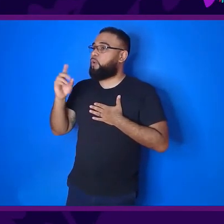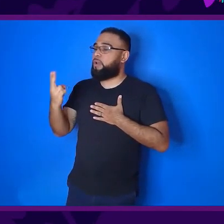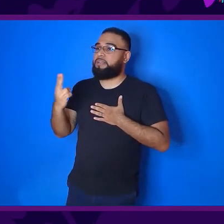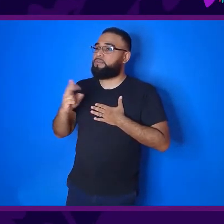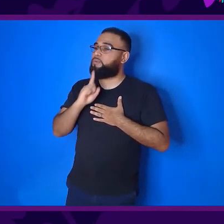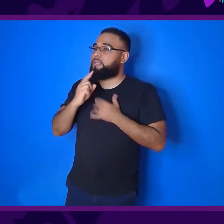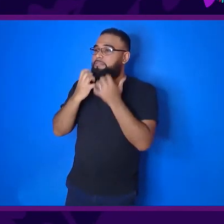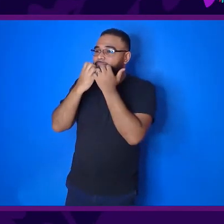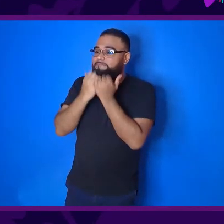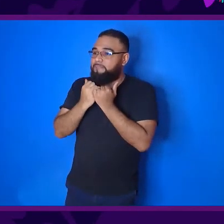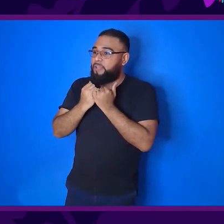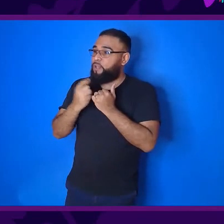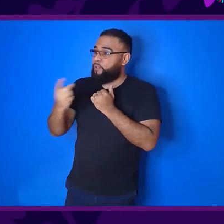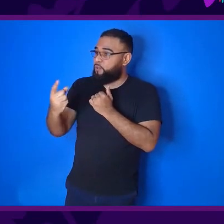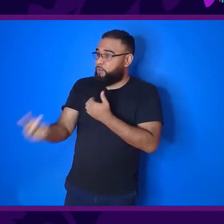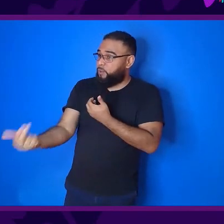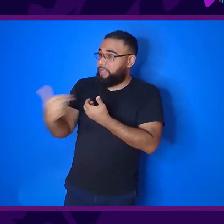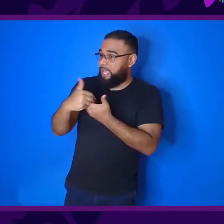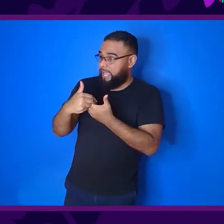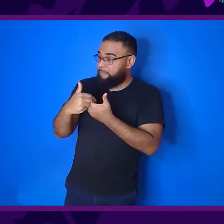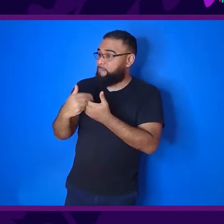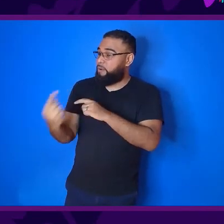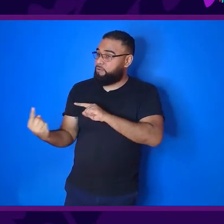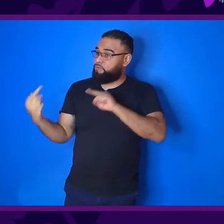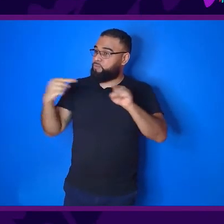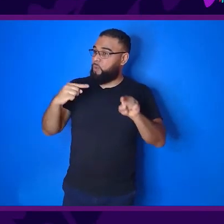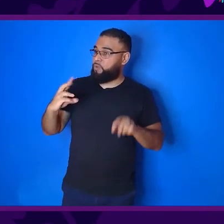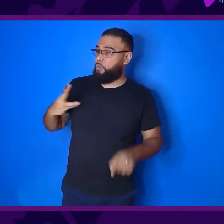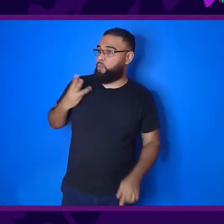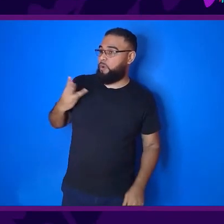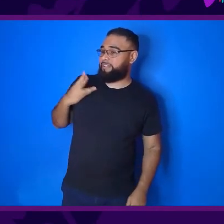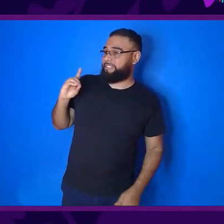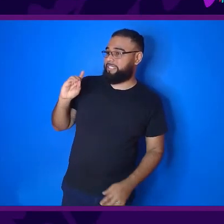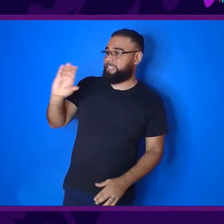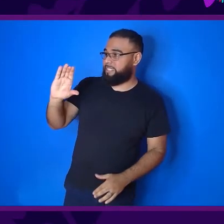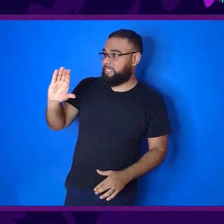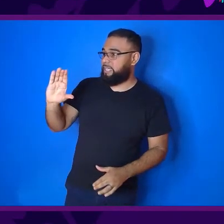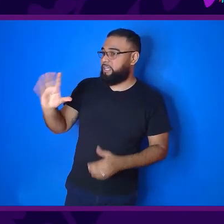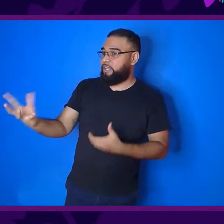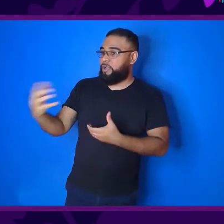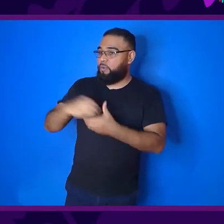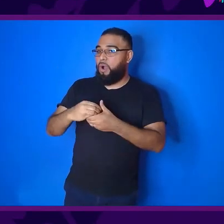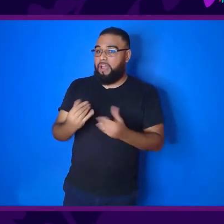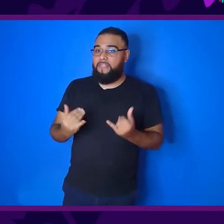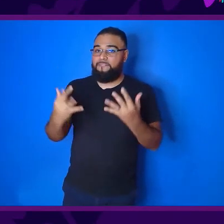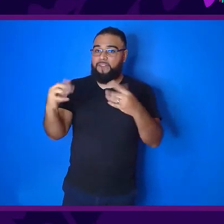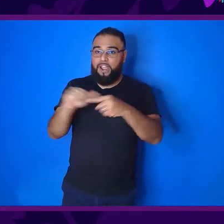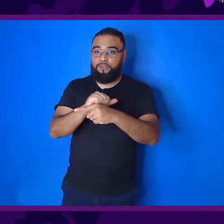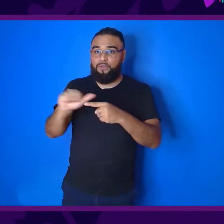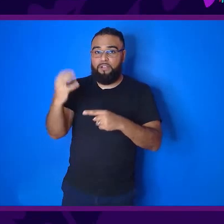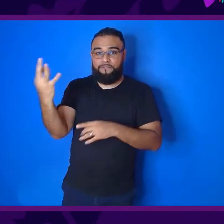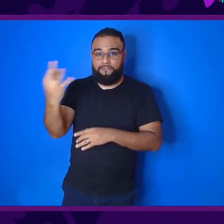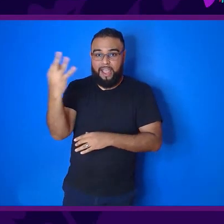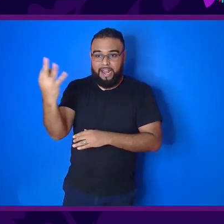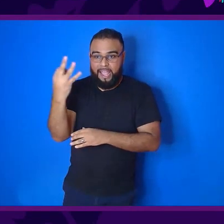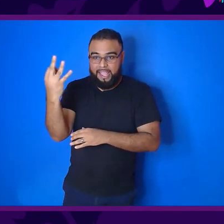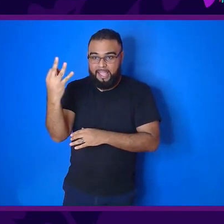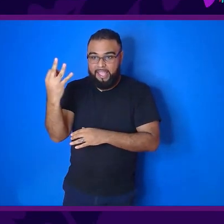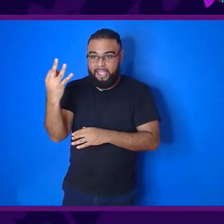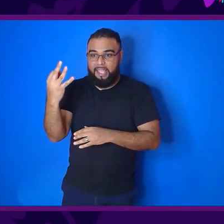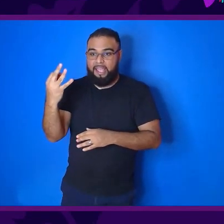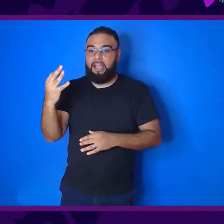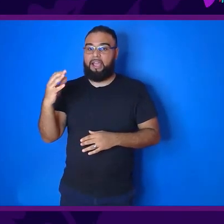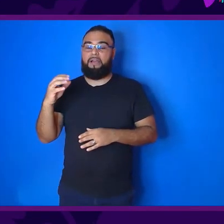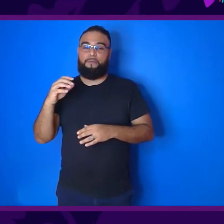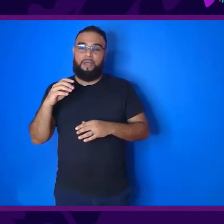came to DC to participate in a fire drill Friday on December 20th, and you